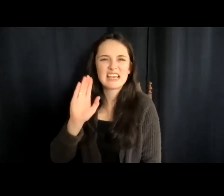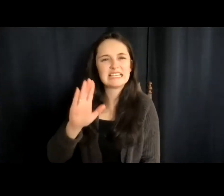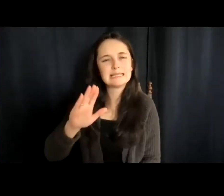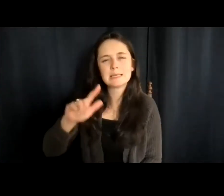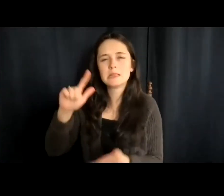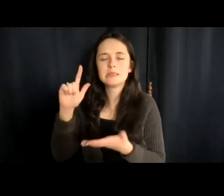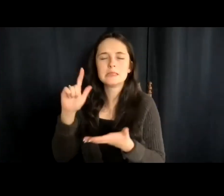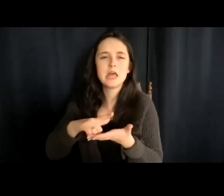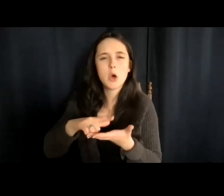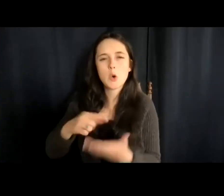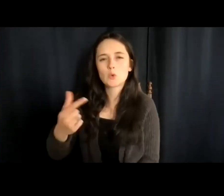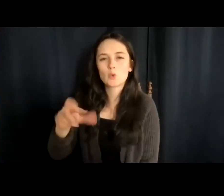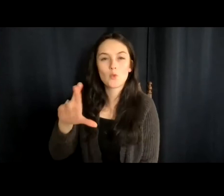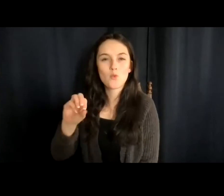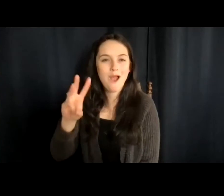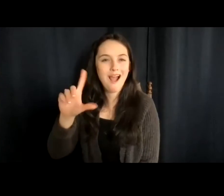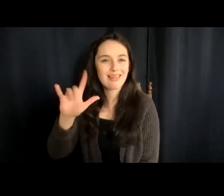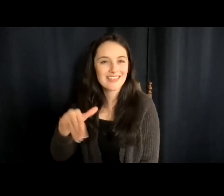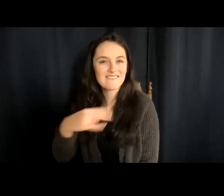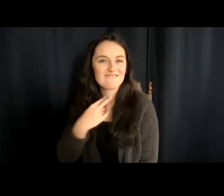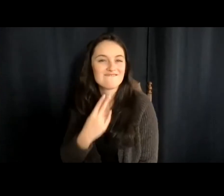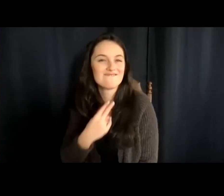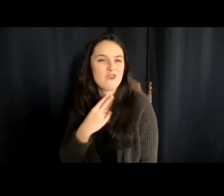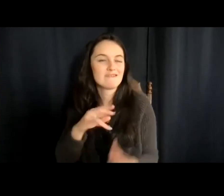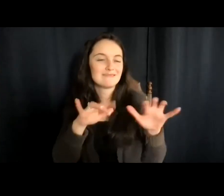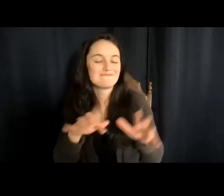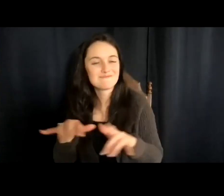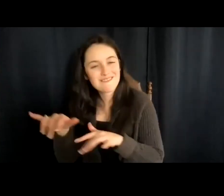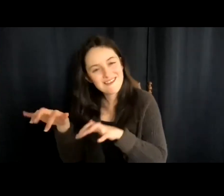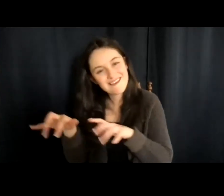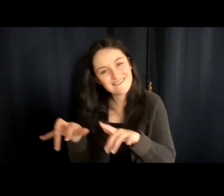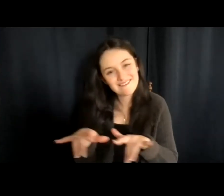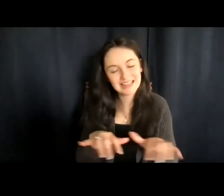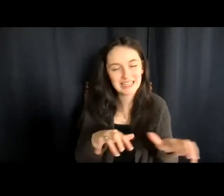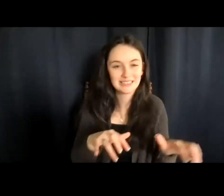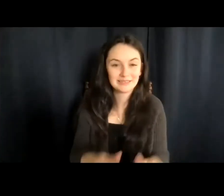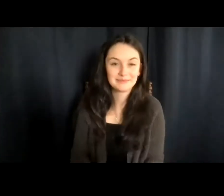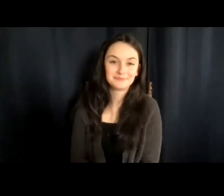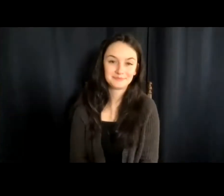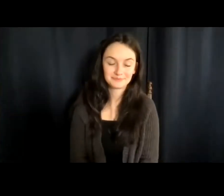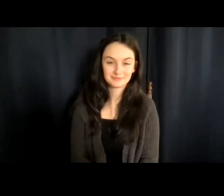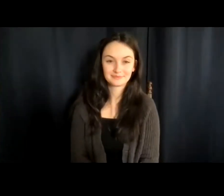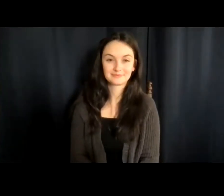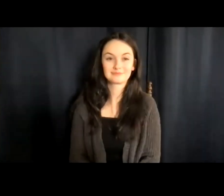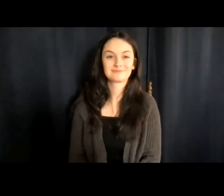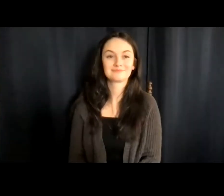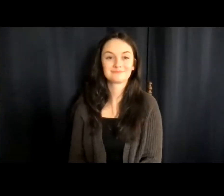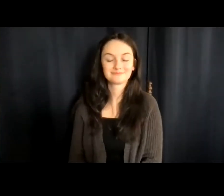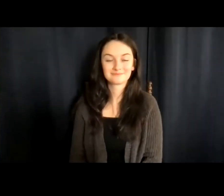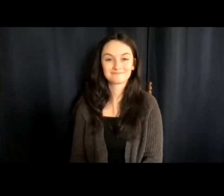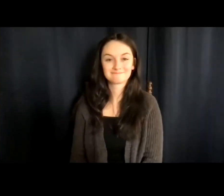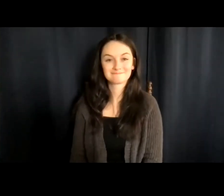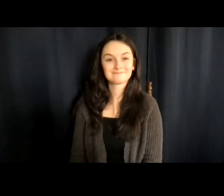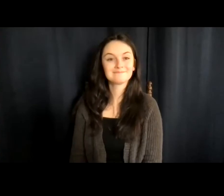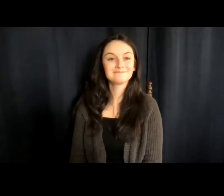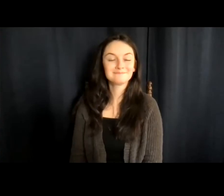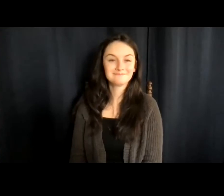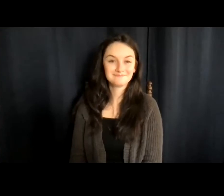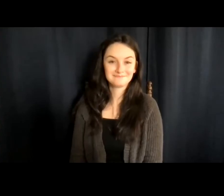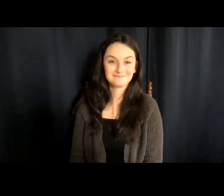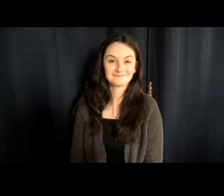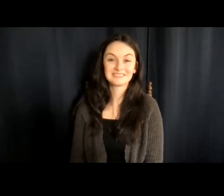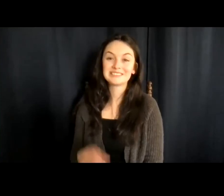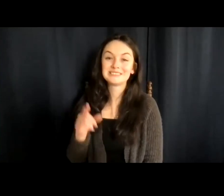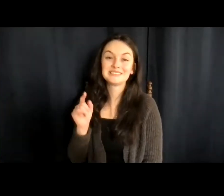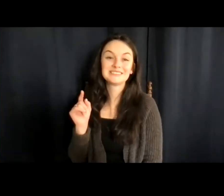player piano came alive when Melba's kinfolk stopped by, while Melba pedaled, her aunties danced around